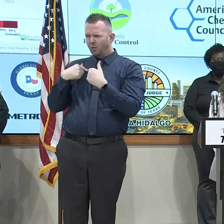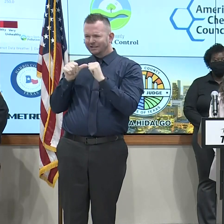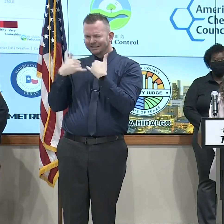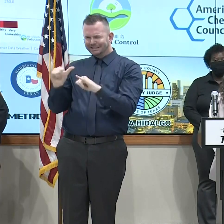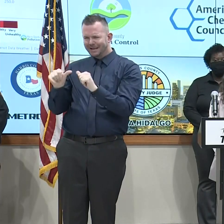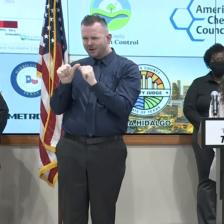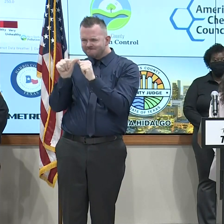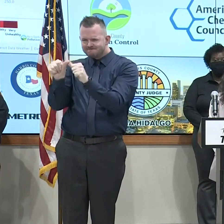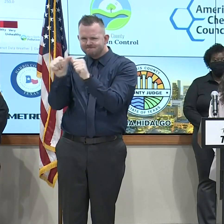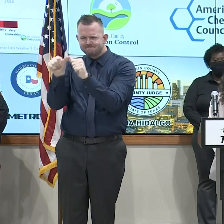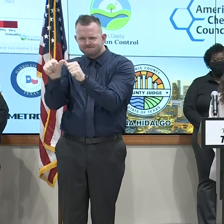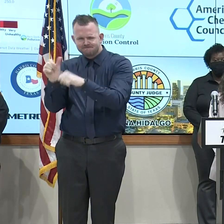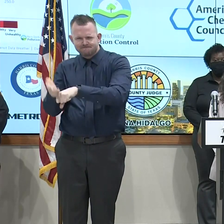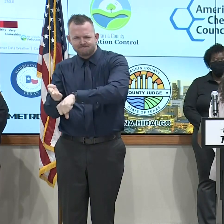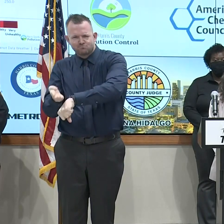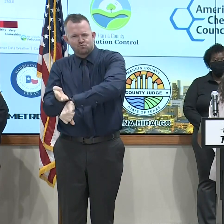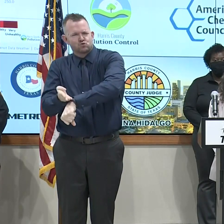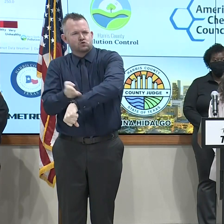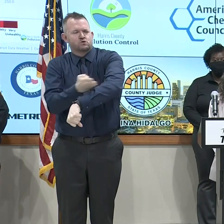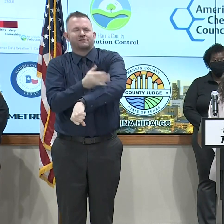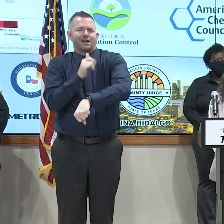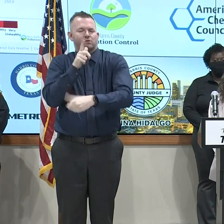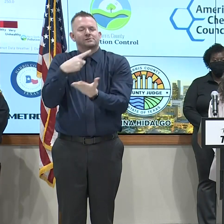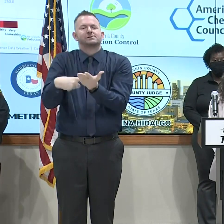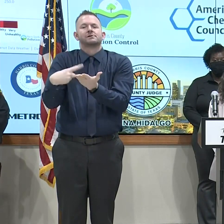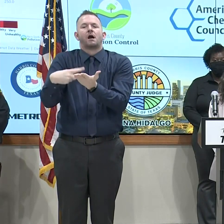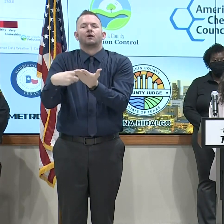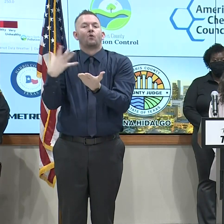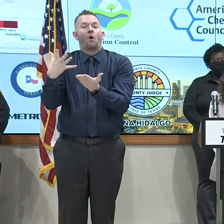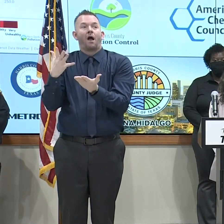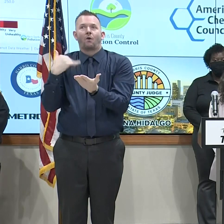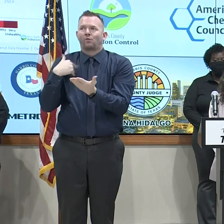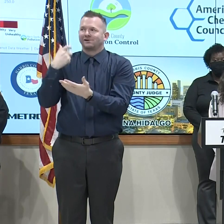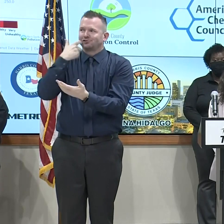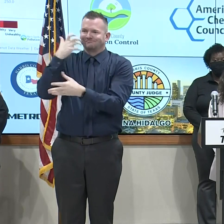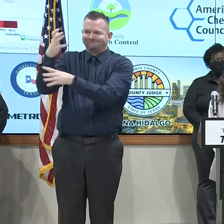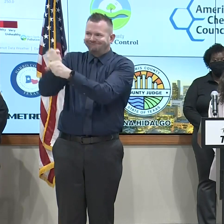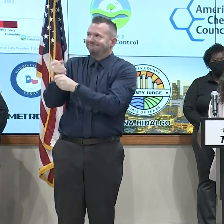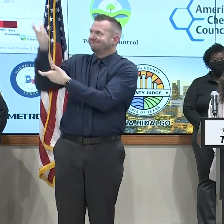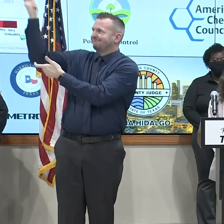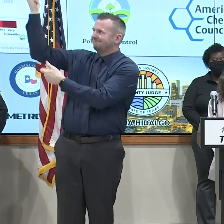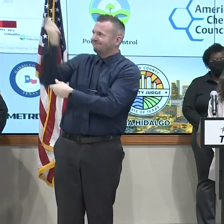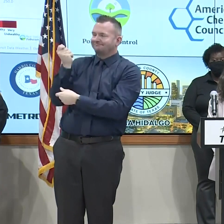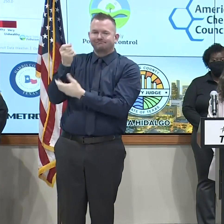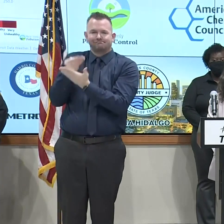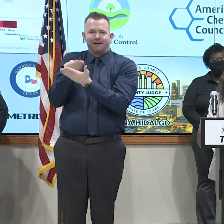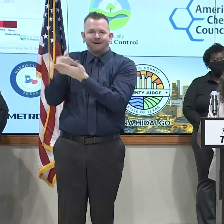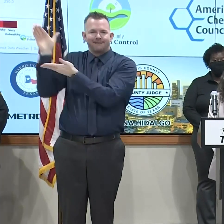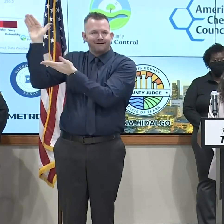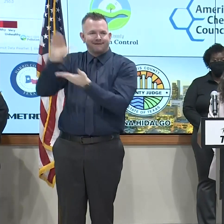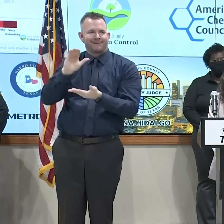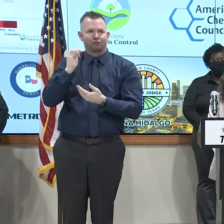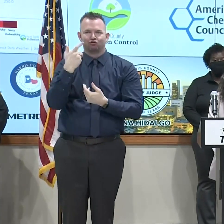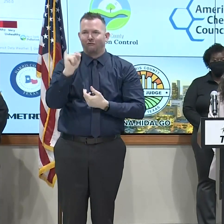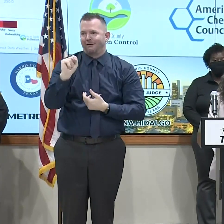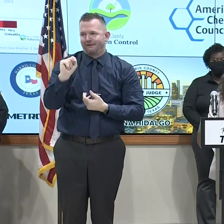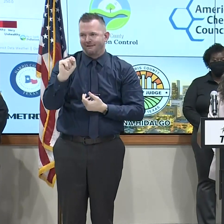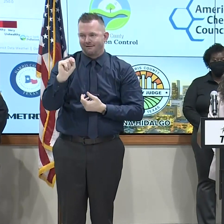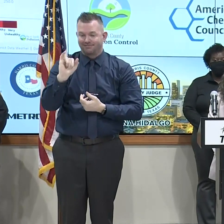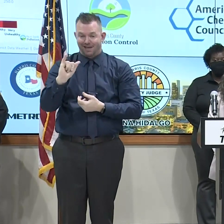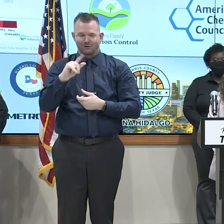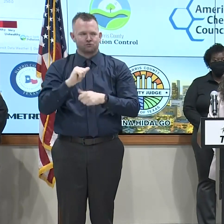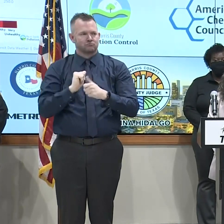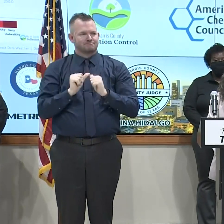important new grant that will allow us to move forward with this work. But before he does that, I want to